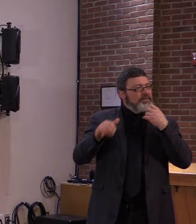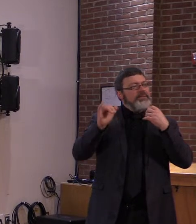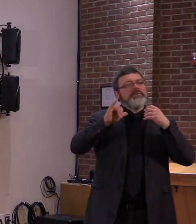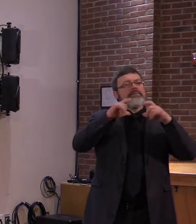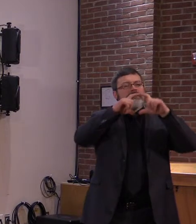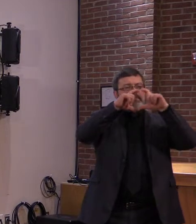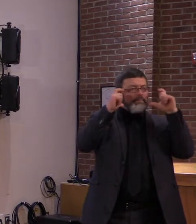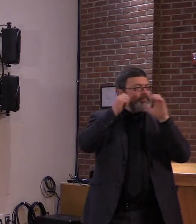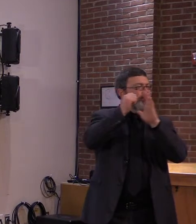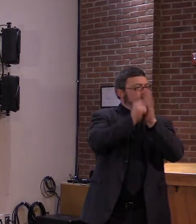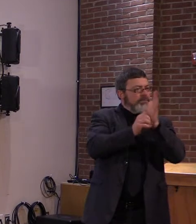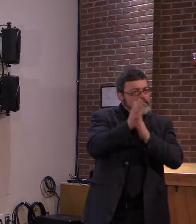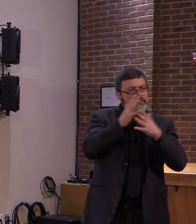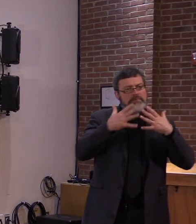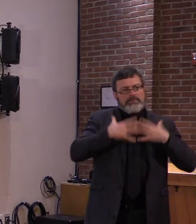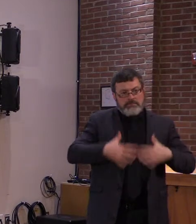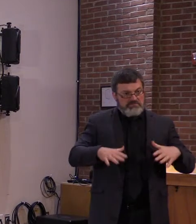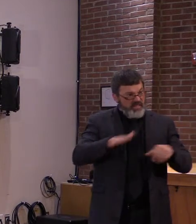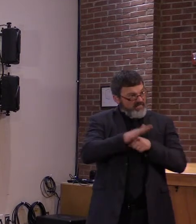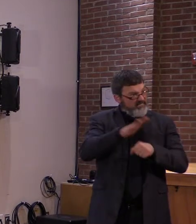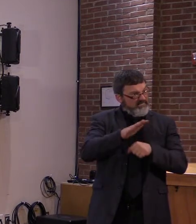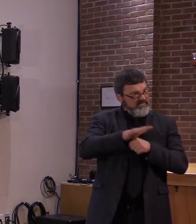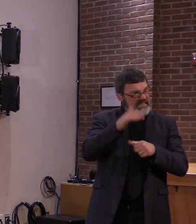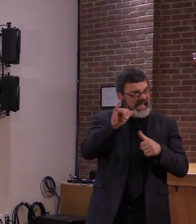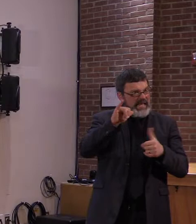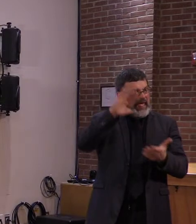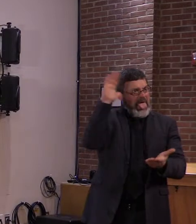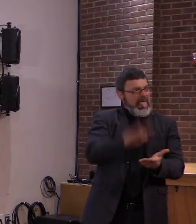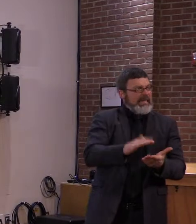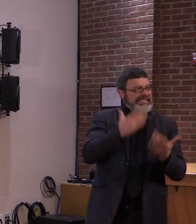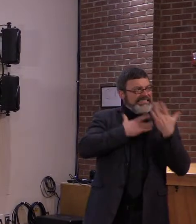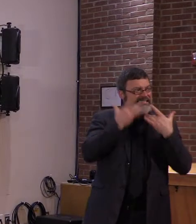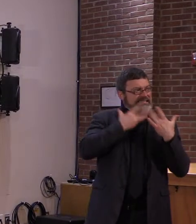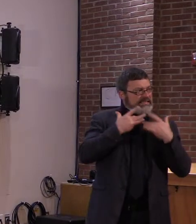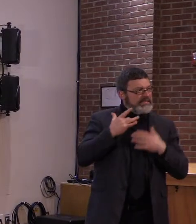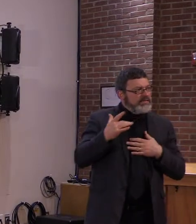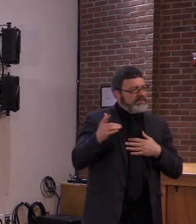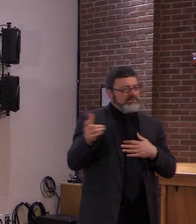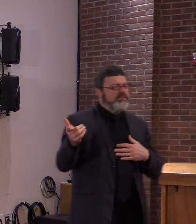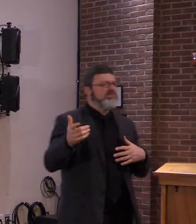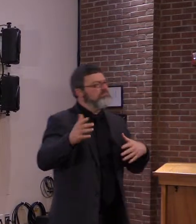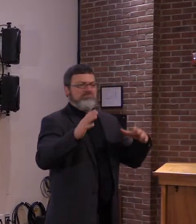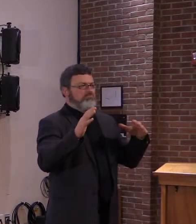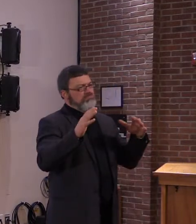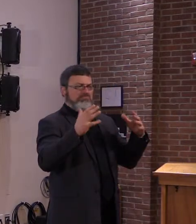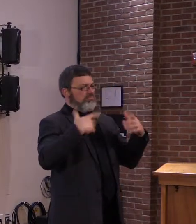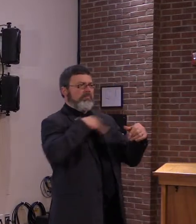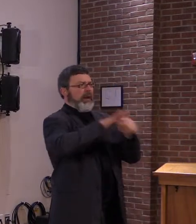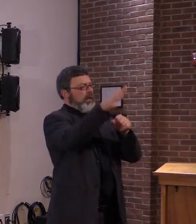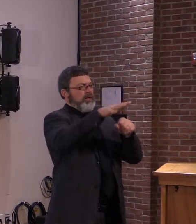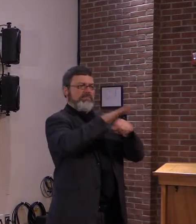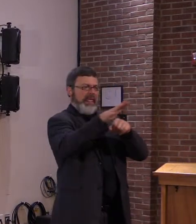reinfection, sometimes with an actual different strain of the same virus.